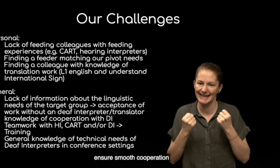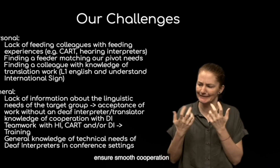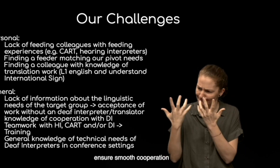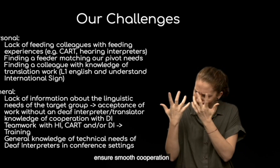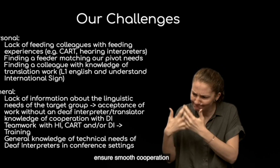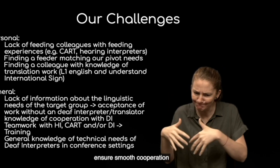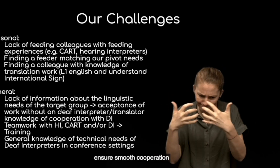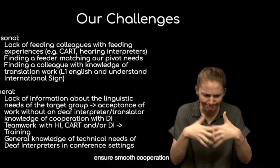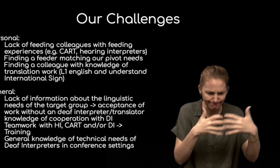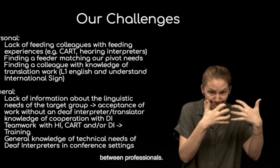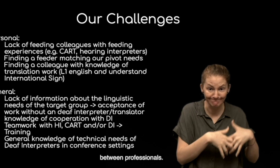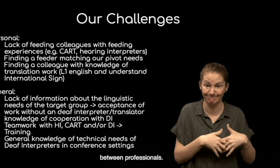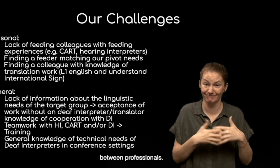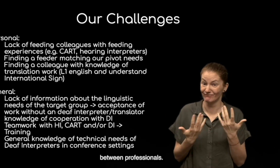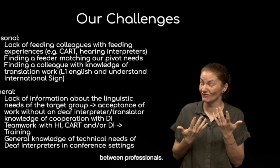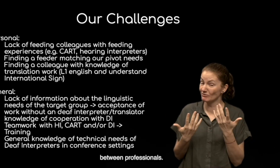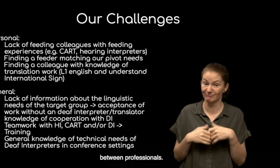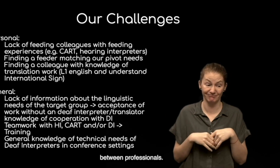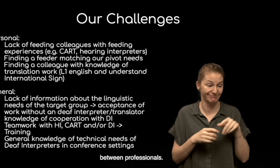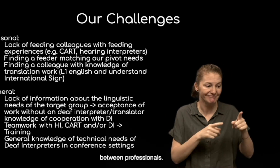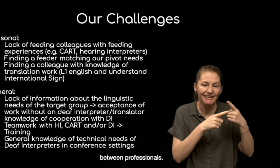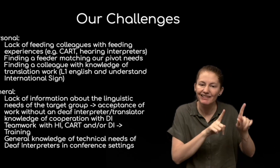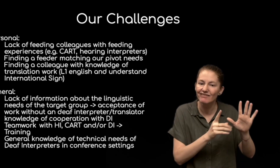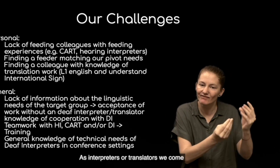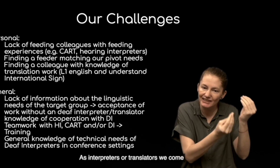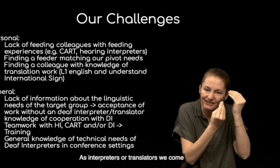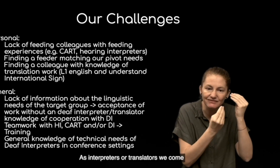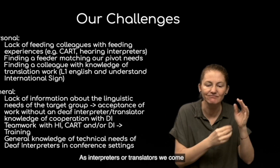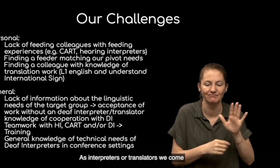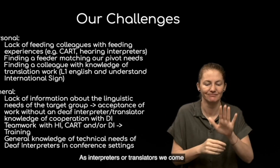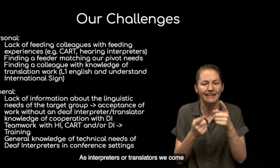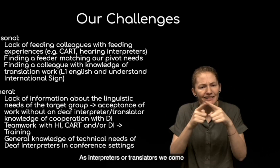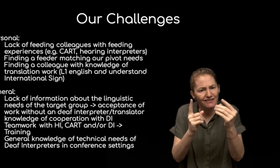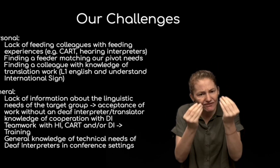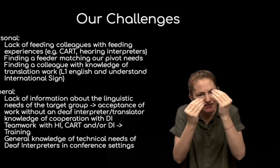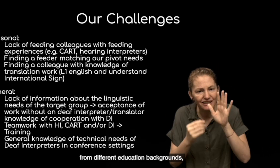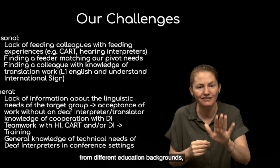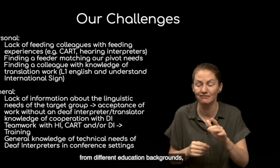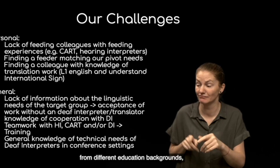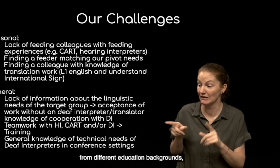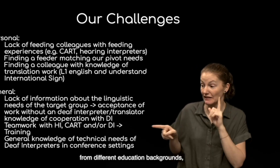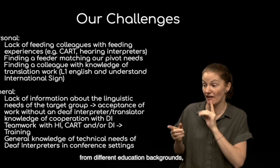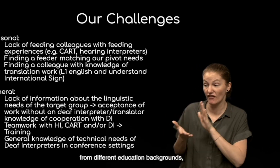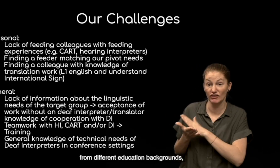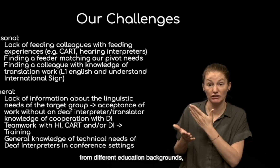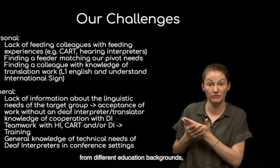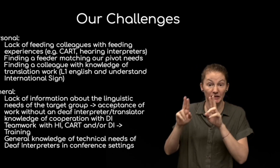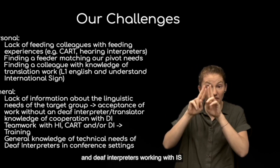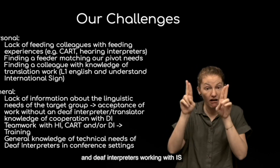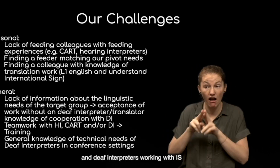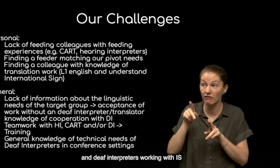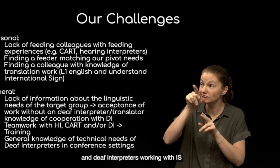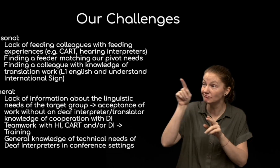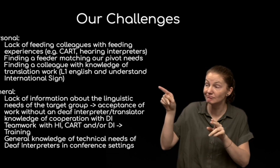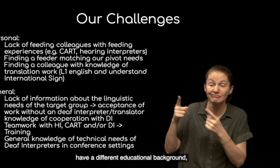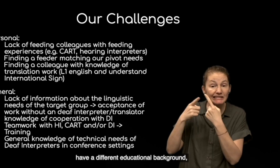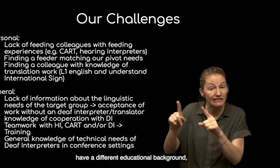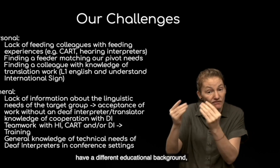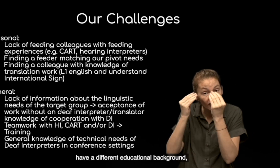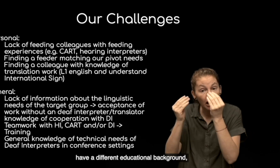different education backgrounds, and deaf interpreters working with IS have a different educational background or